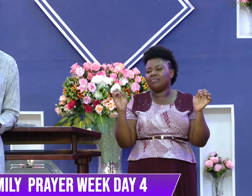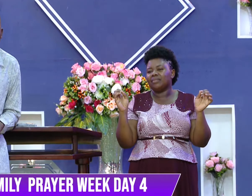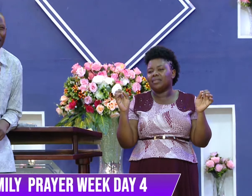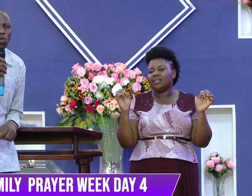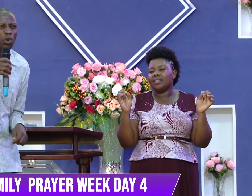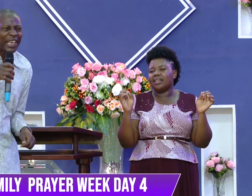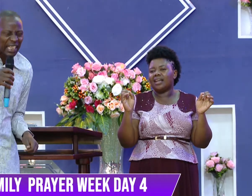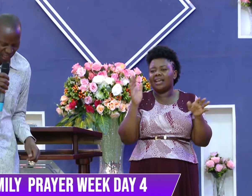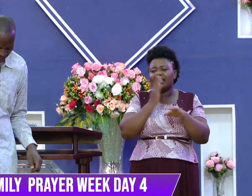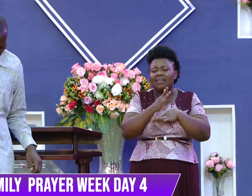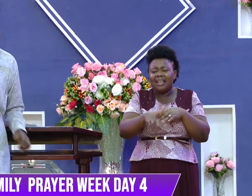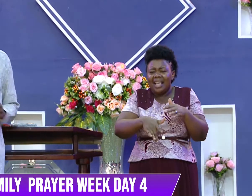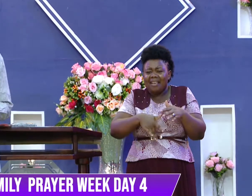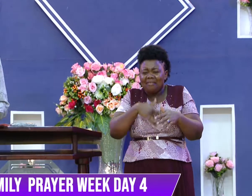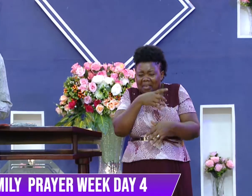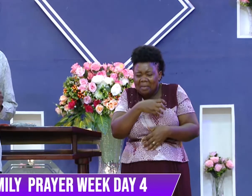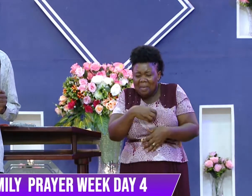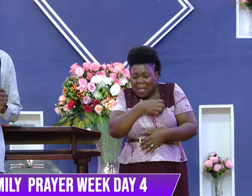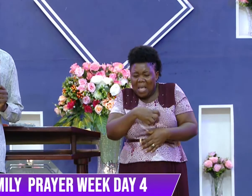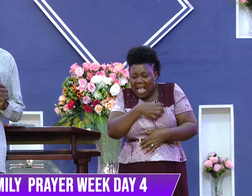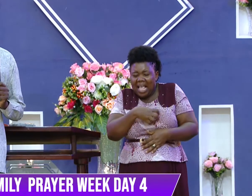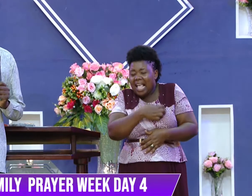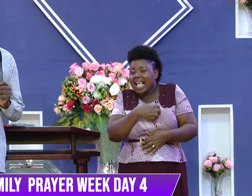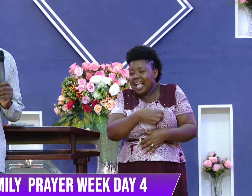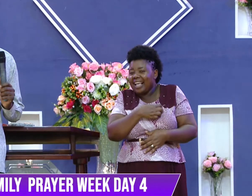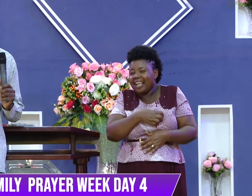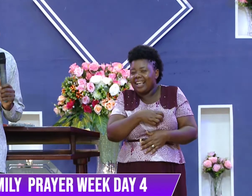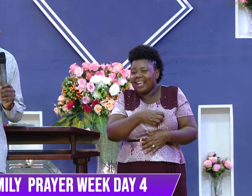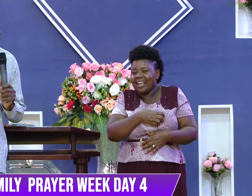door. That is when I had even